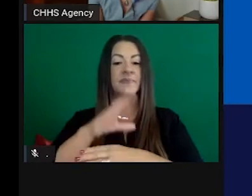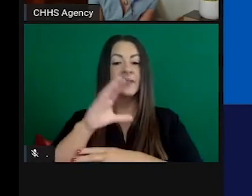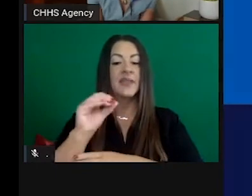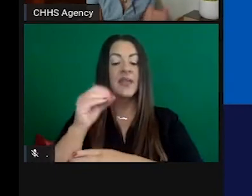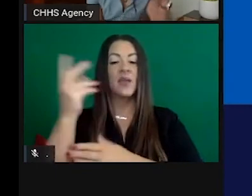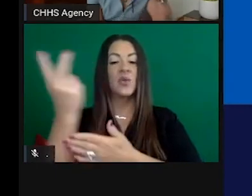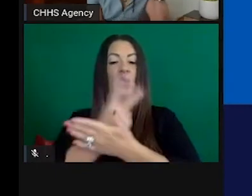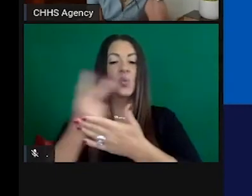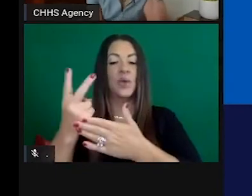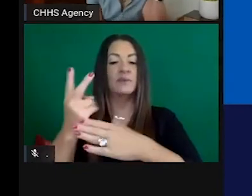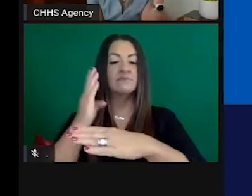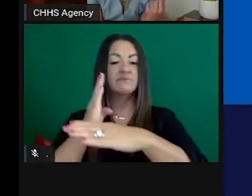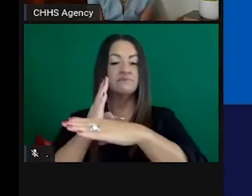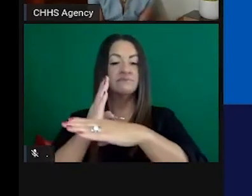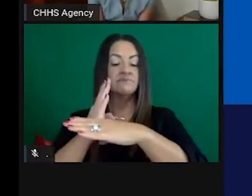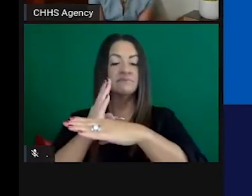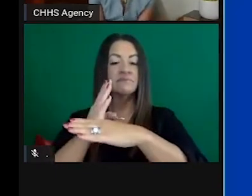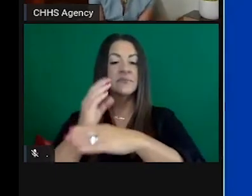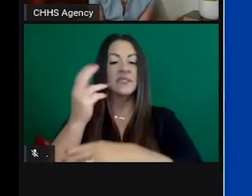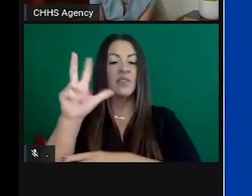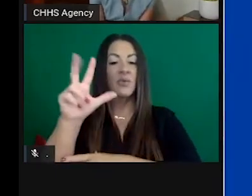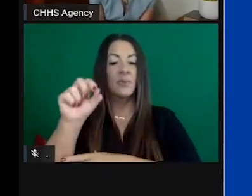positivity is 2.6%.